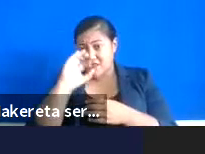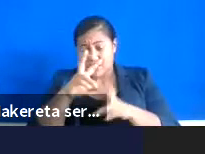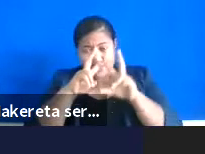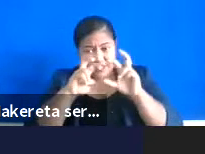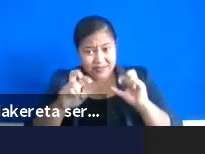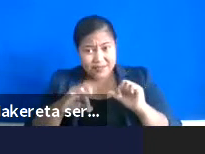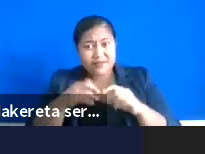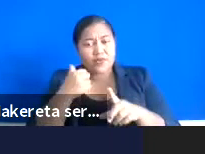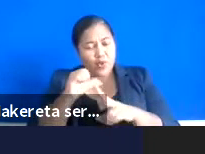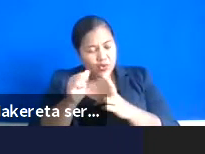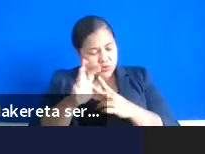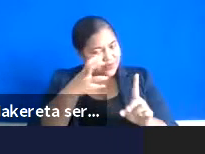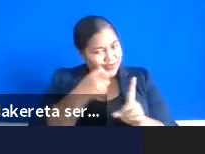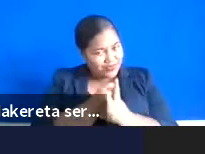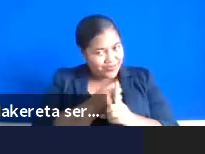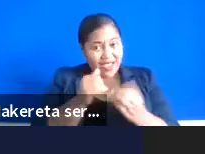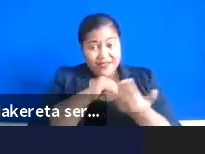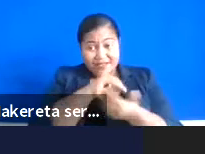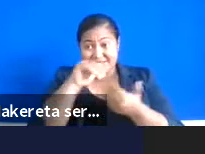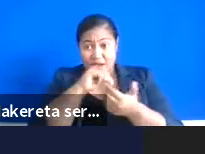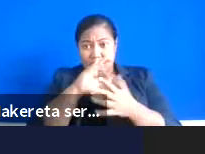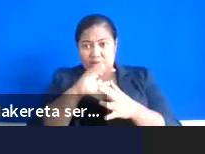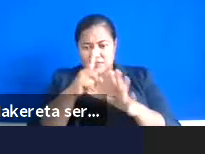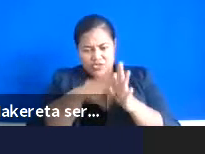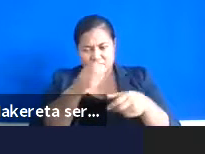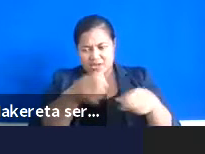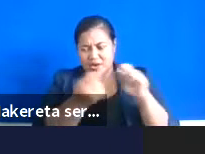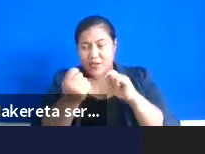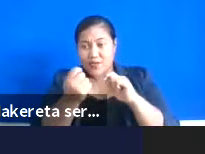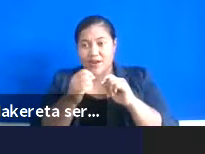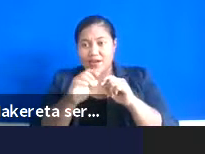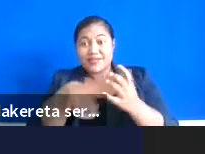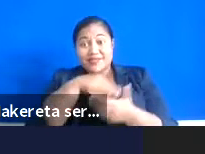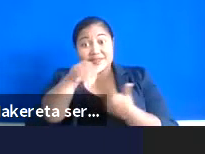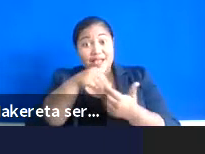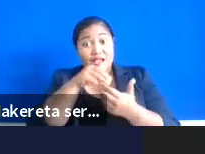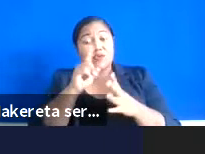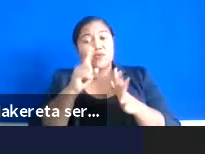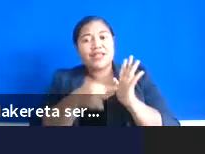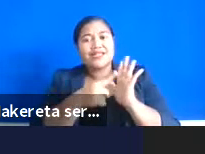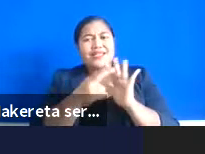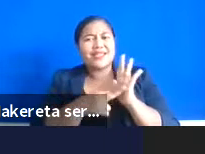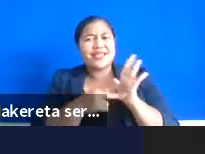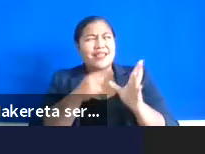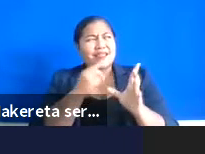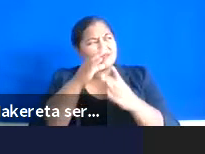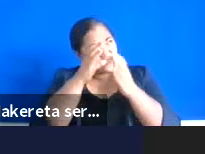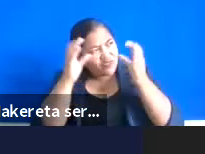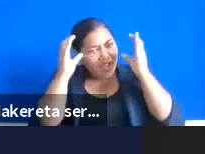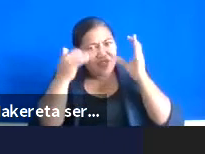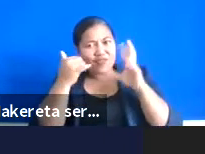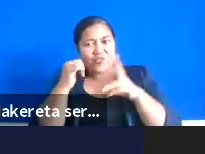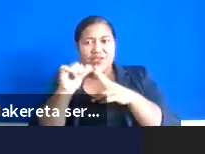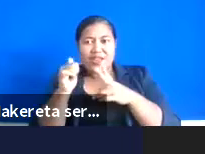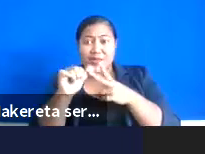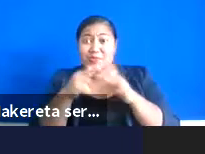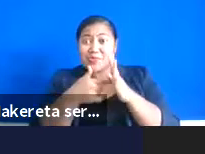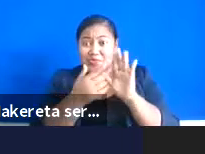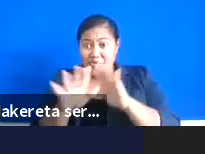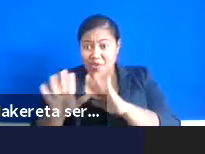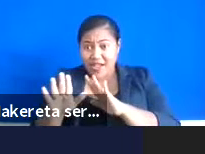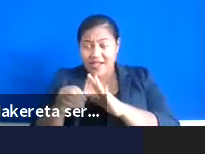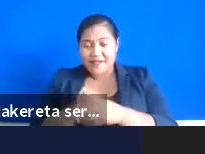by cyclones so in january tropical cyclone tino um hit tuvalu as well as areas of tonga then in um